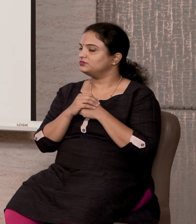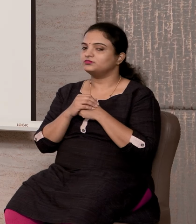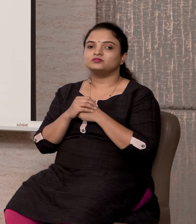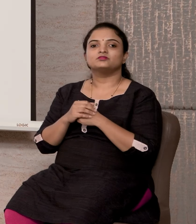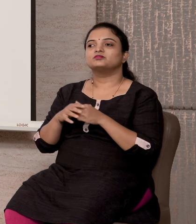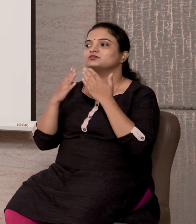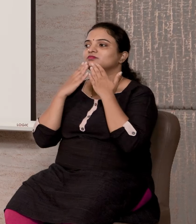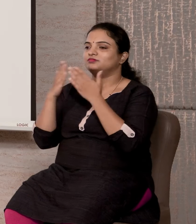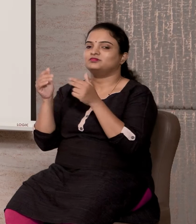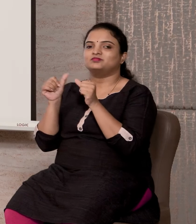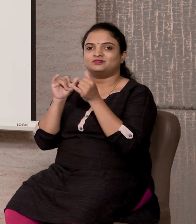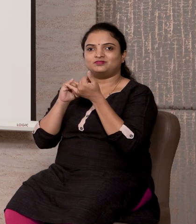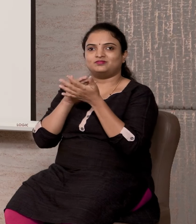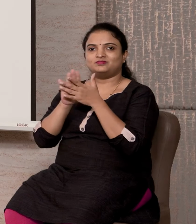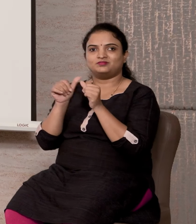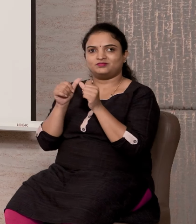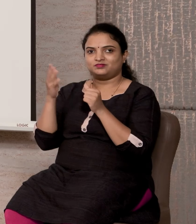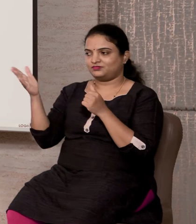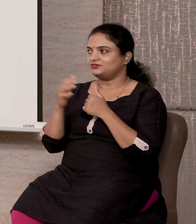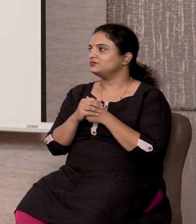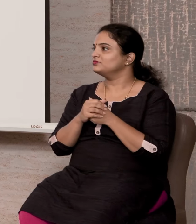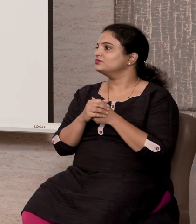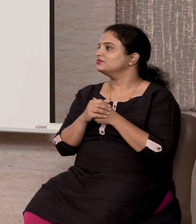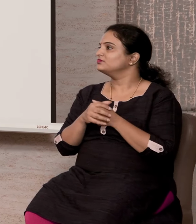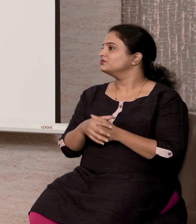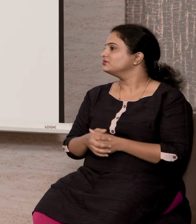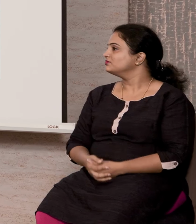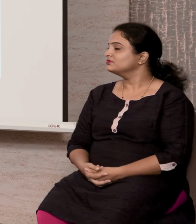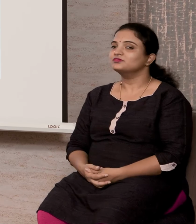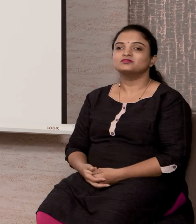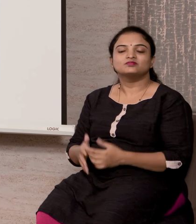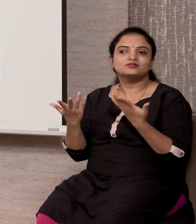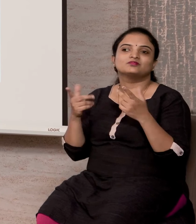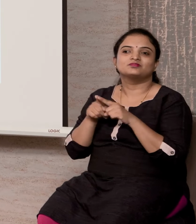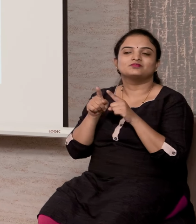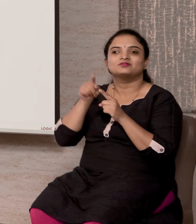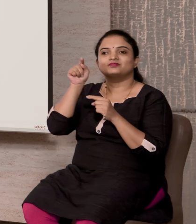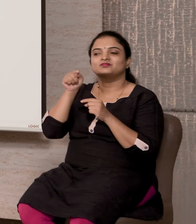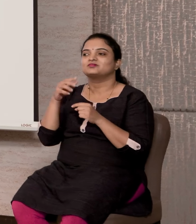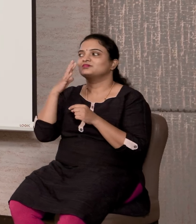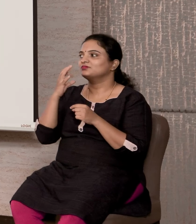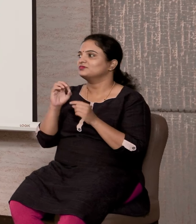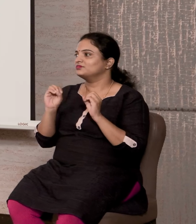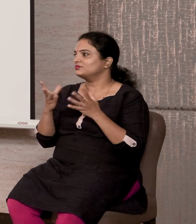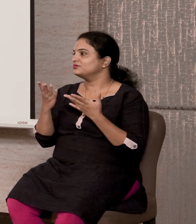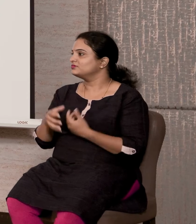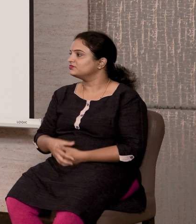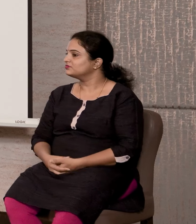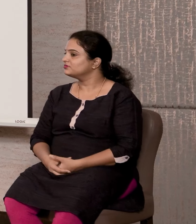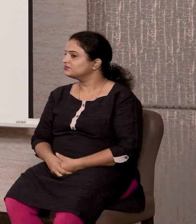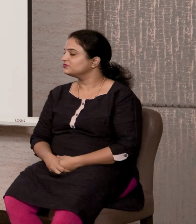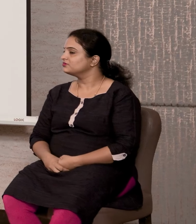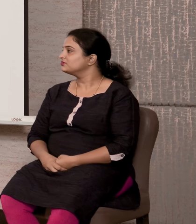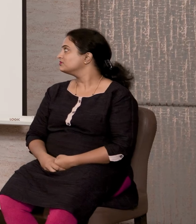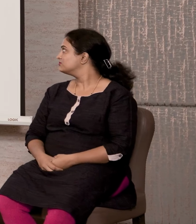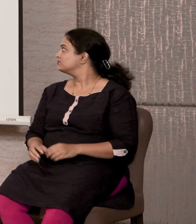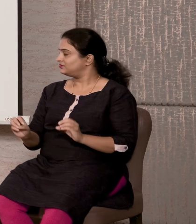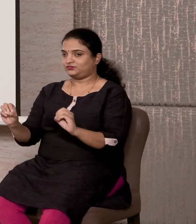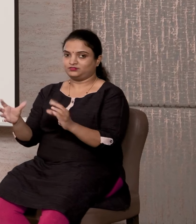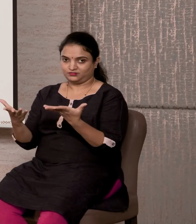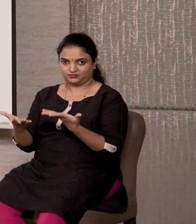Thank you, Asha. Thanks, Rakesh, for touch basing on the important topics right at the start. So let's get